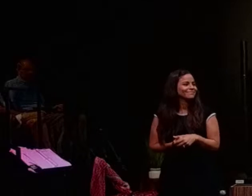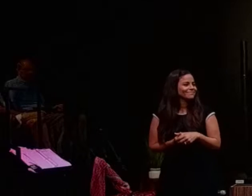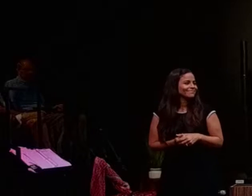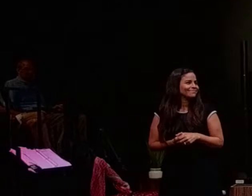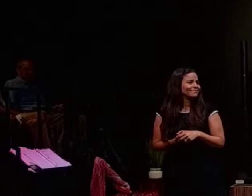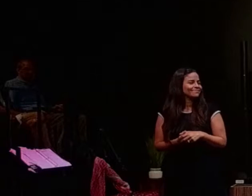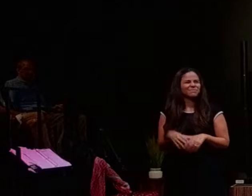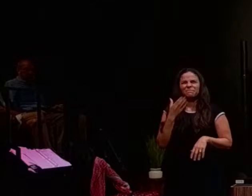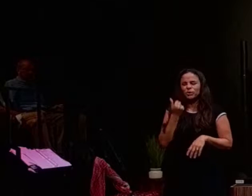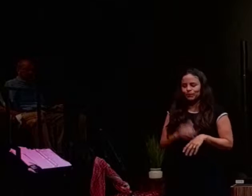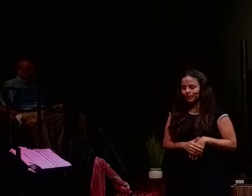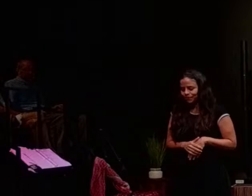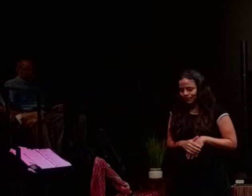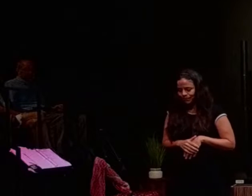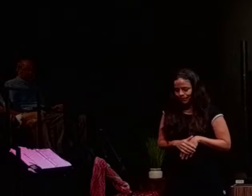All right, that's